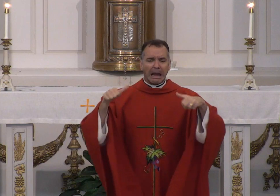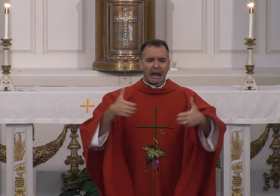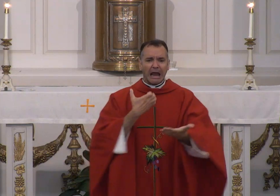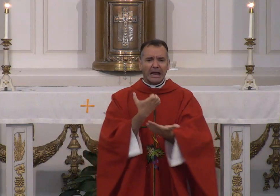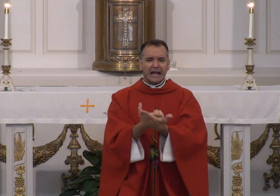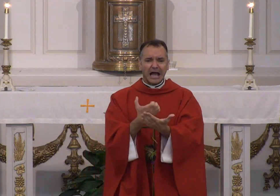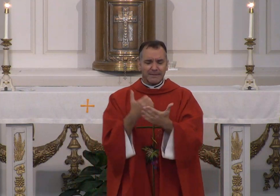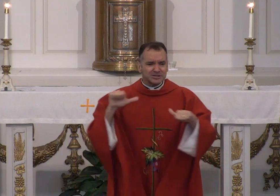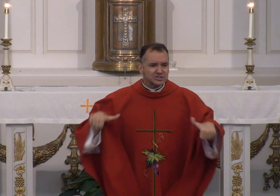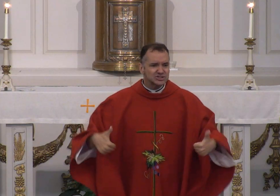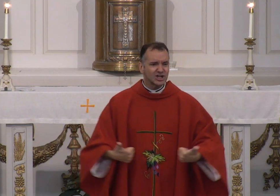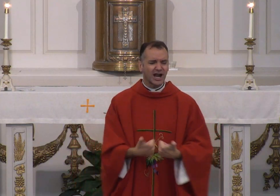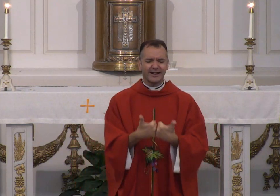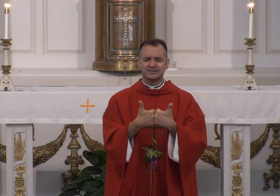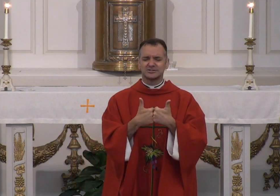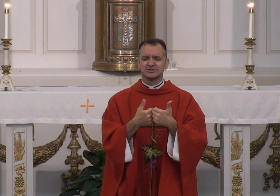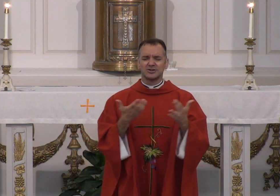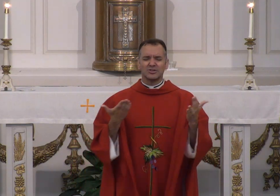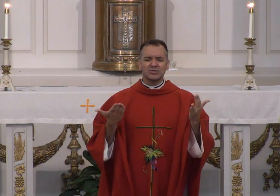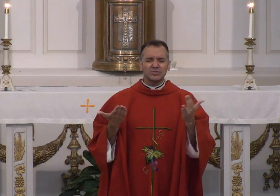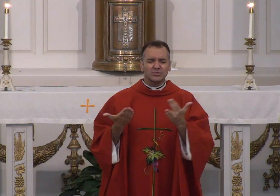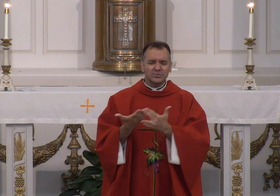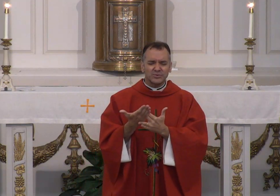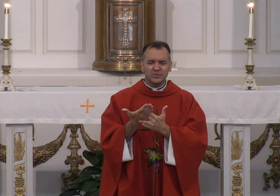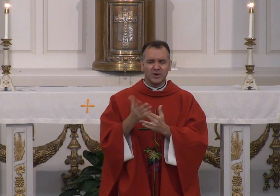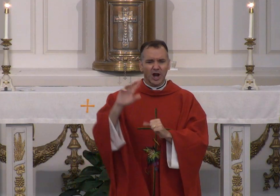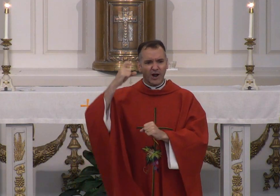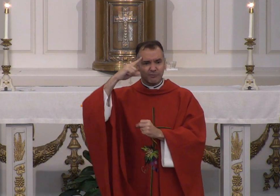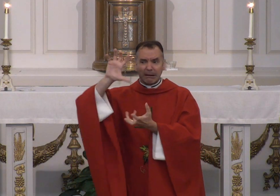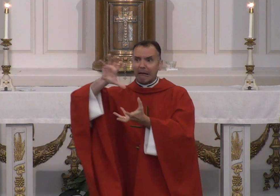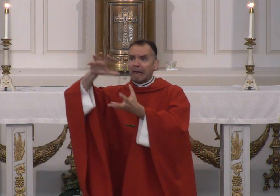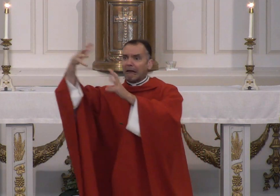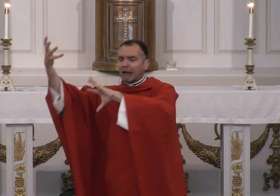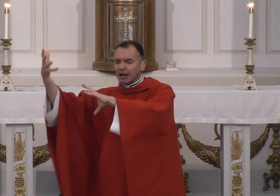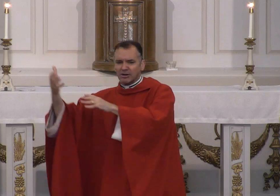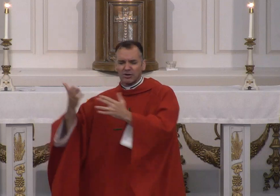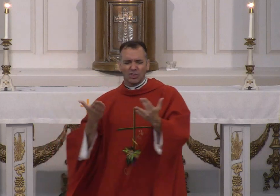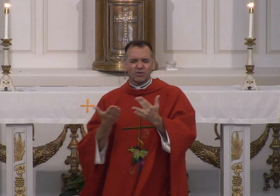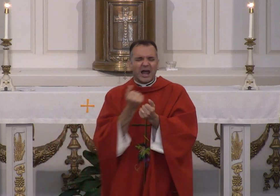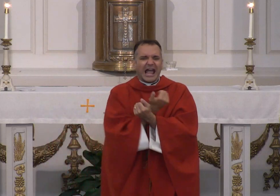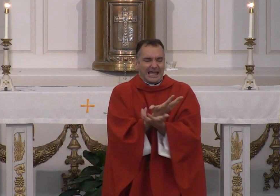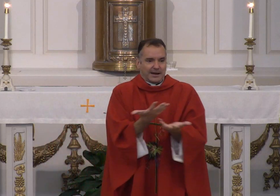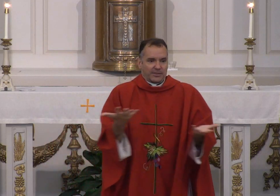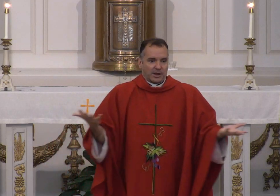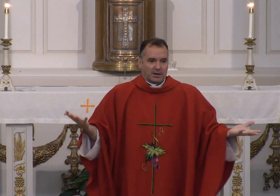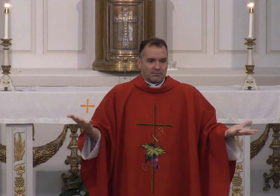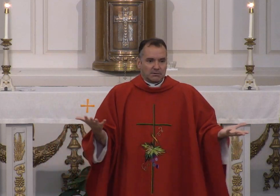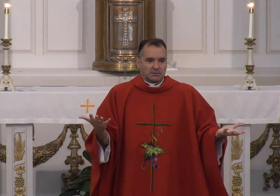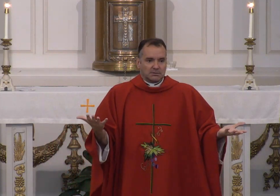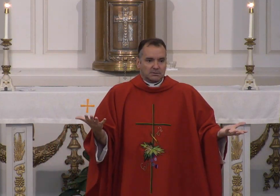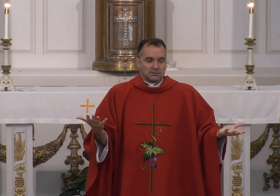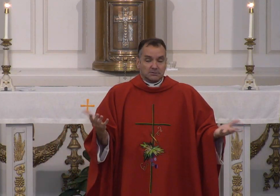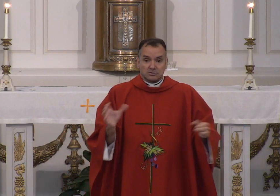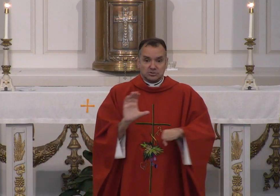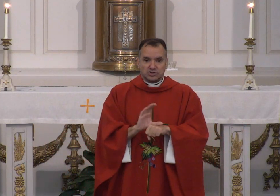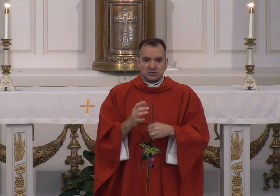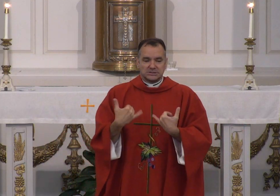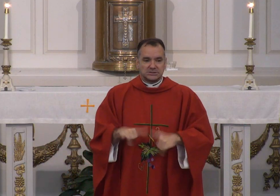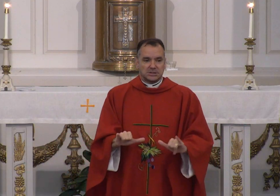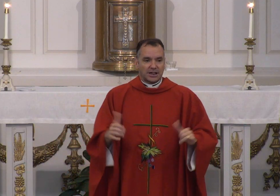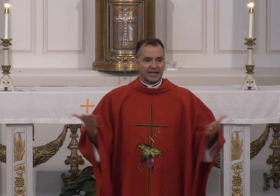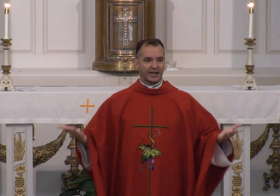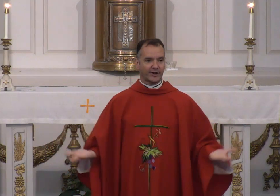has survived despite wars, economic challenges, government